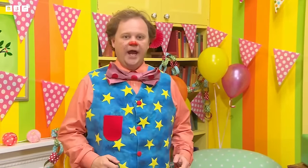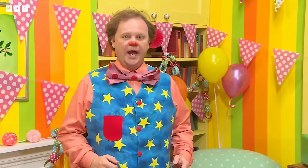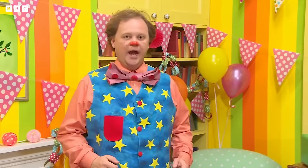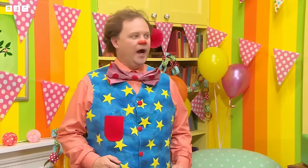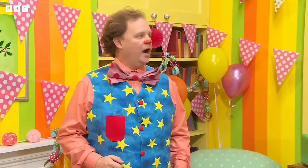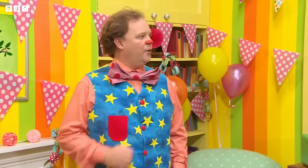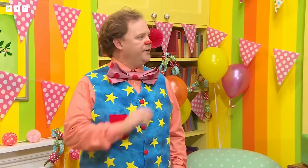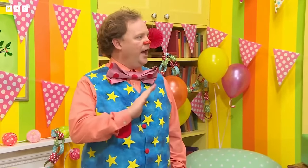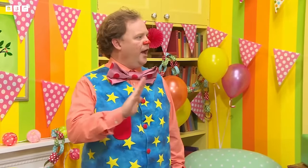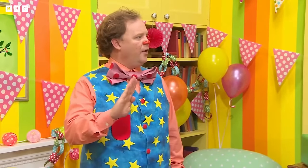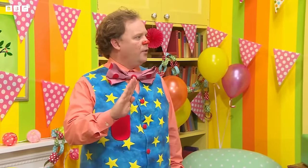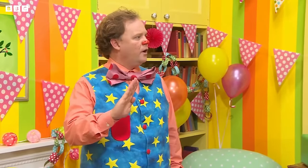Oh, no!